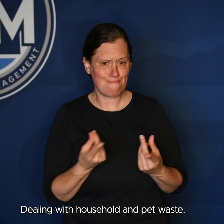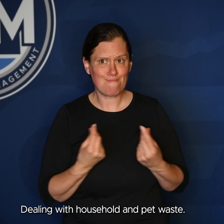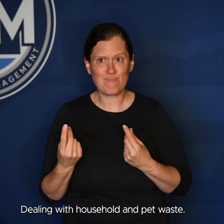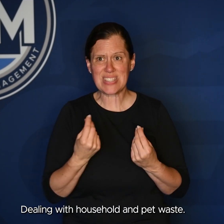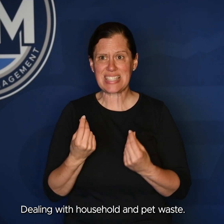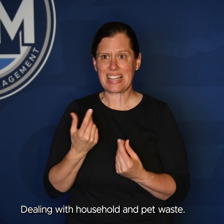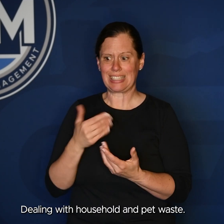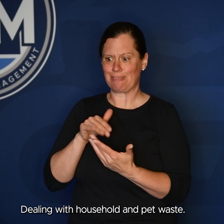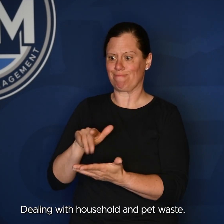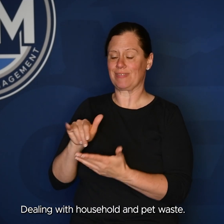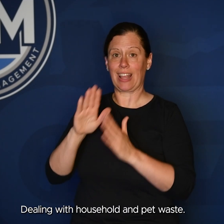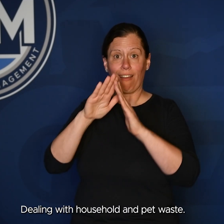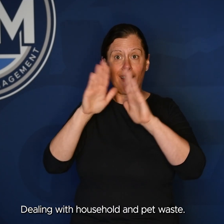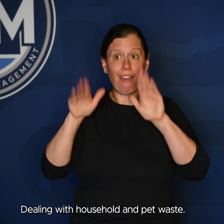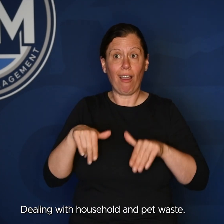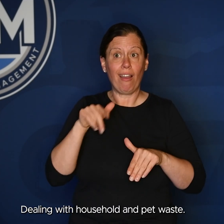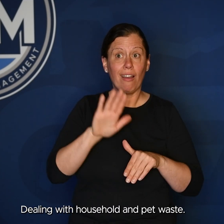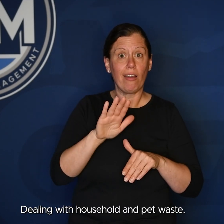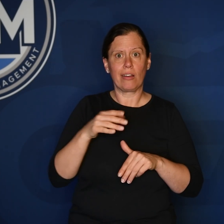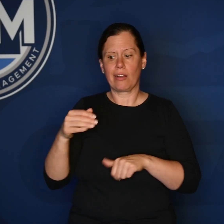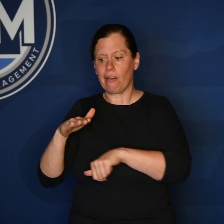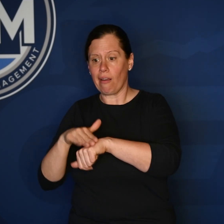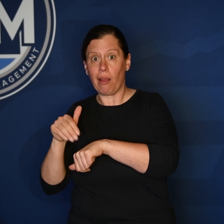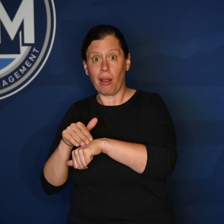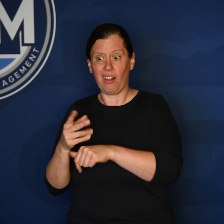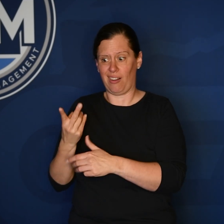Dealing with household and pet waste.